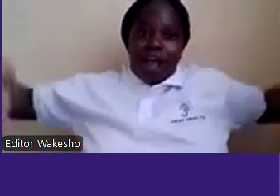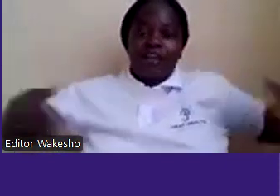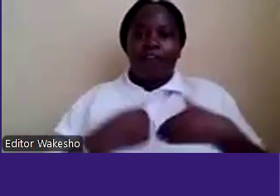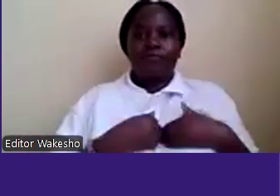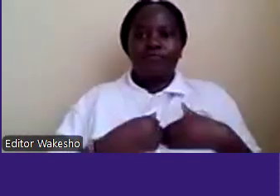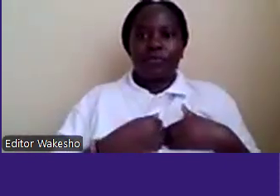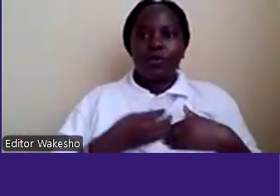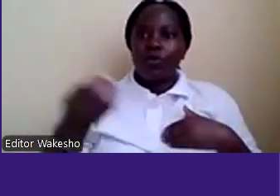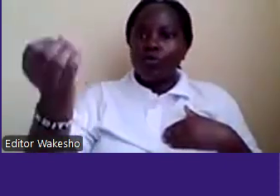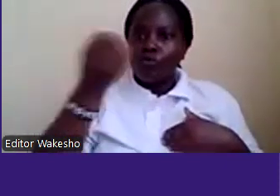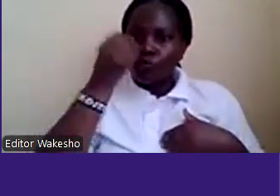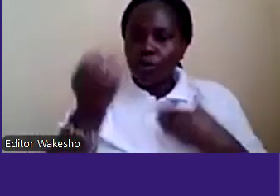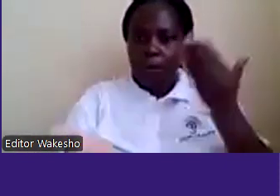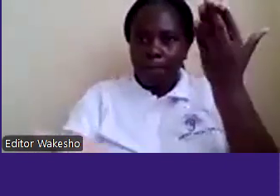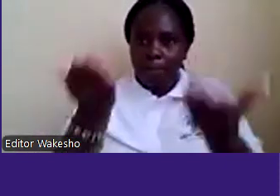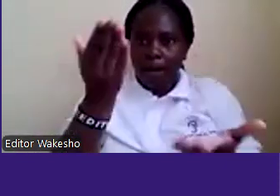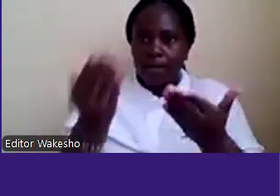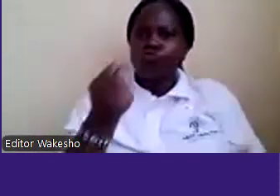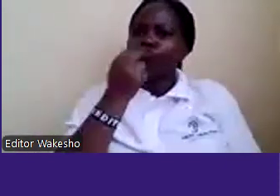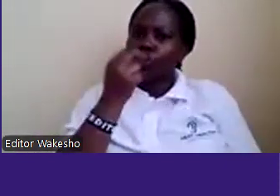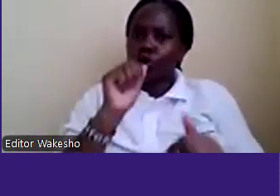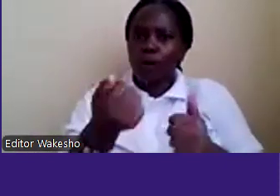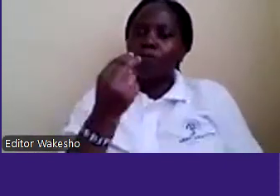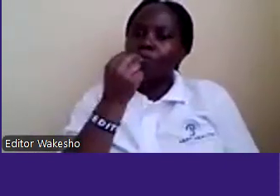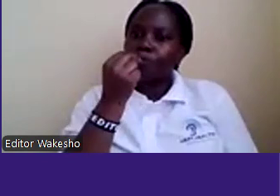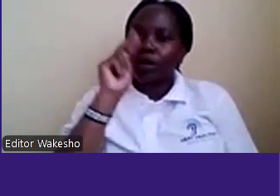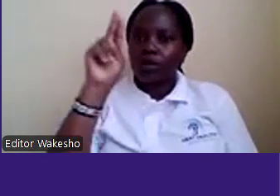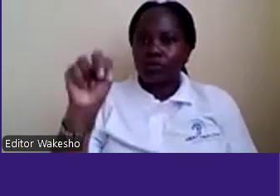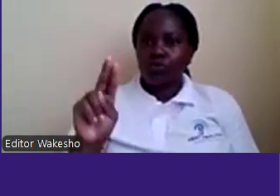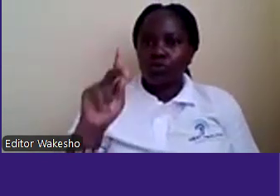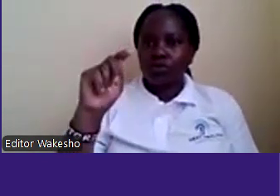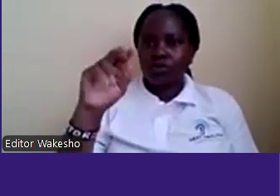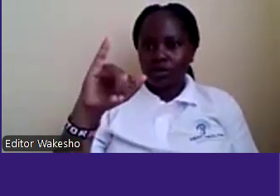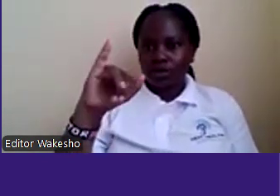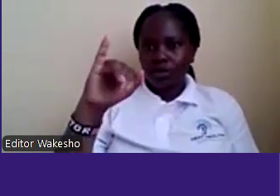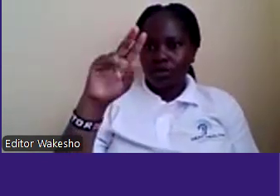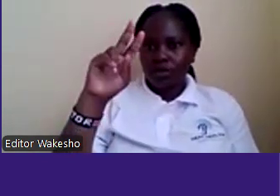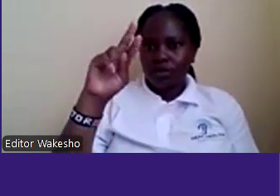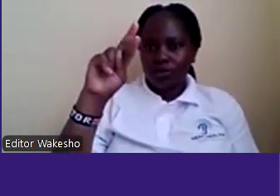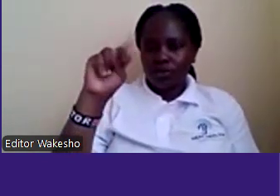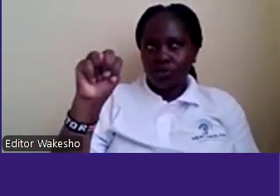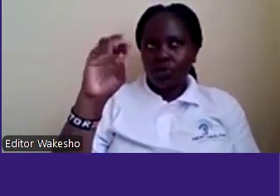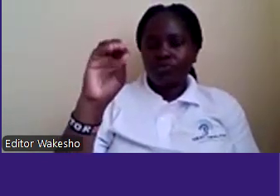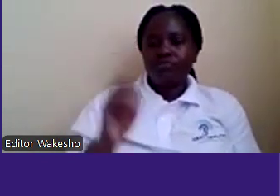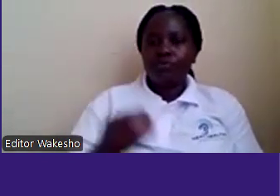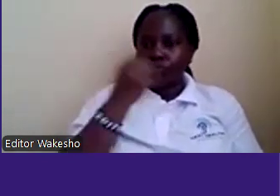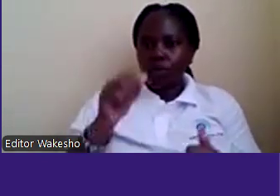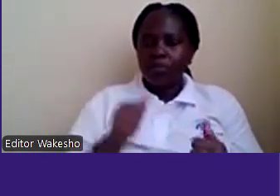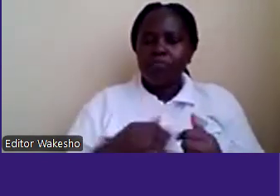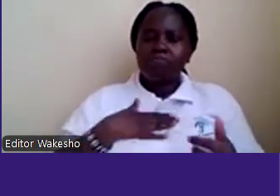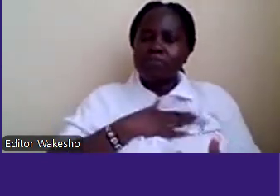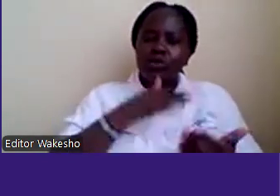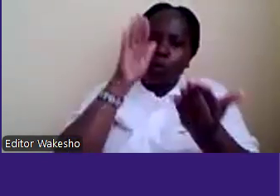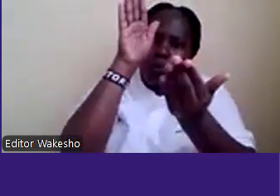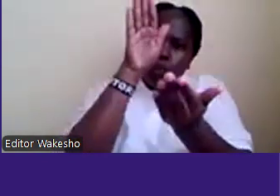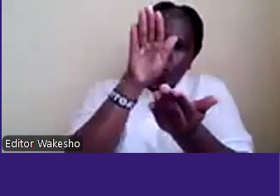grains, lean proteins, vegetables, fruits. Let's try and limit the sugary foods, the processed snacks, and refined